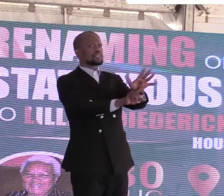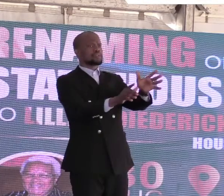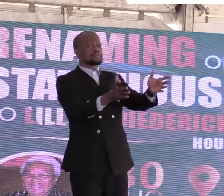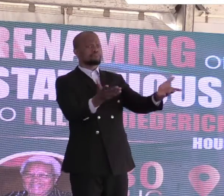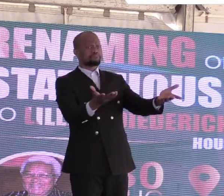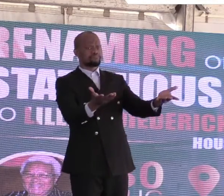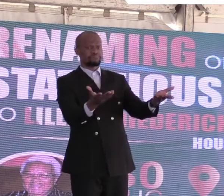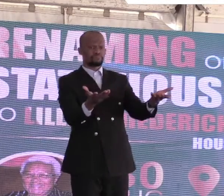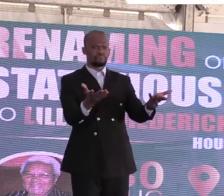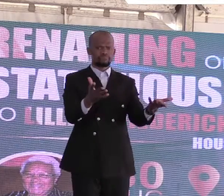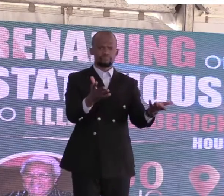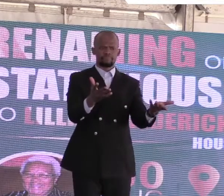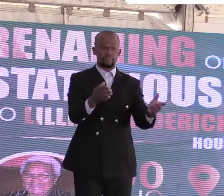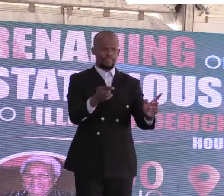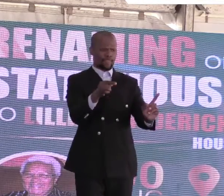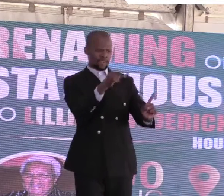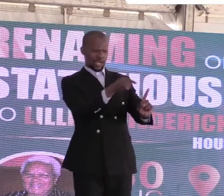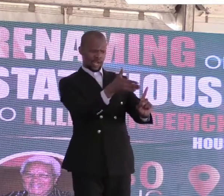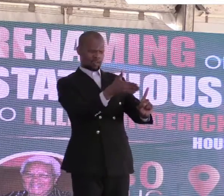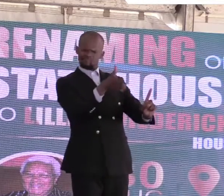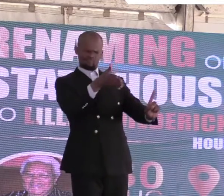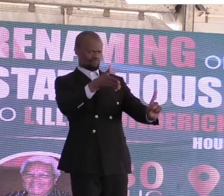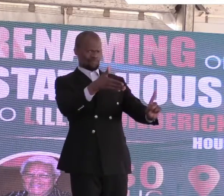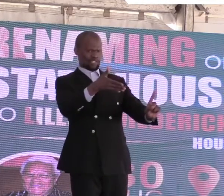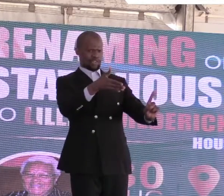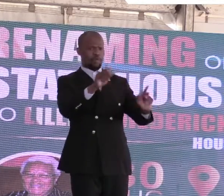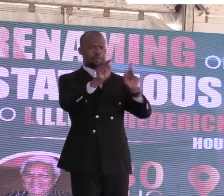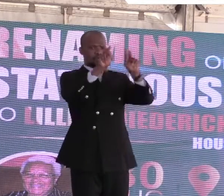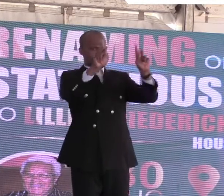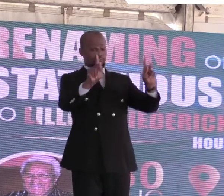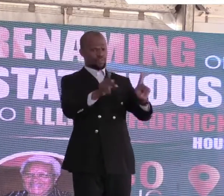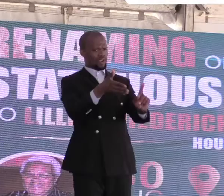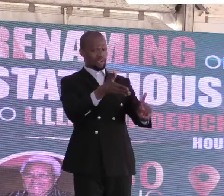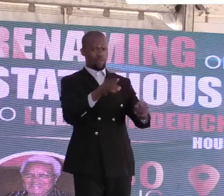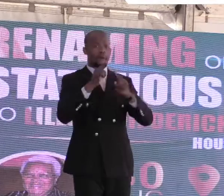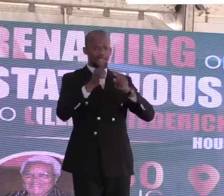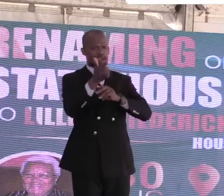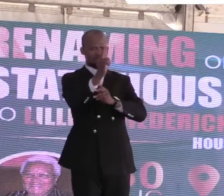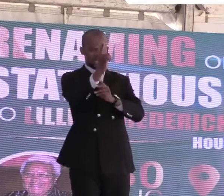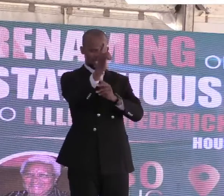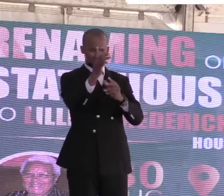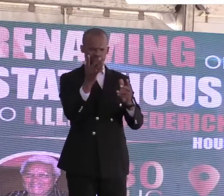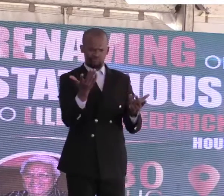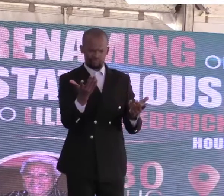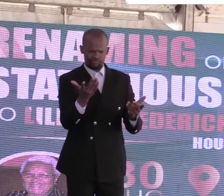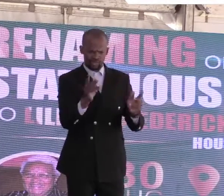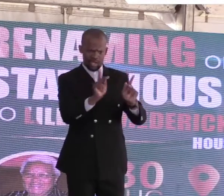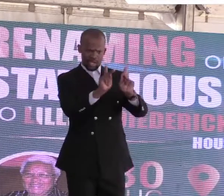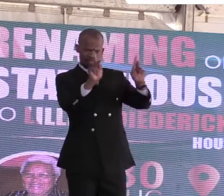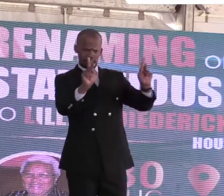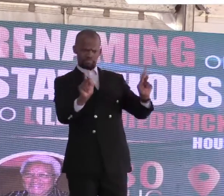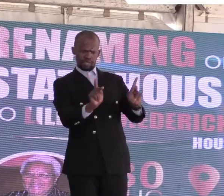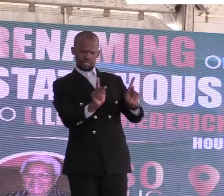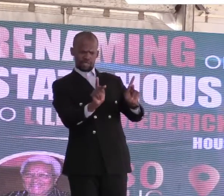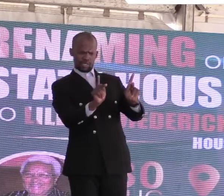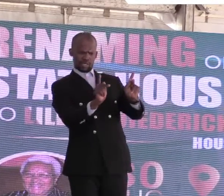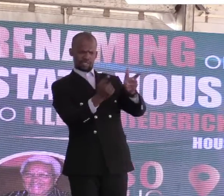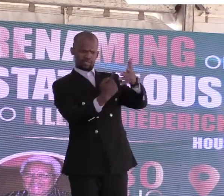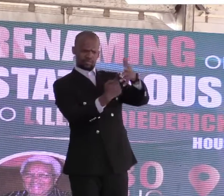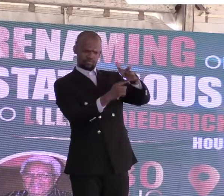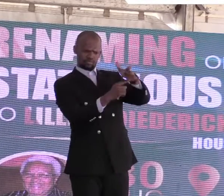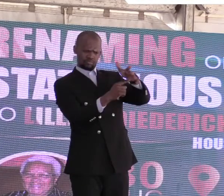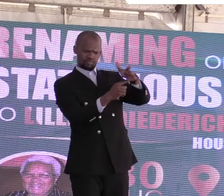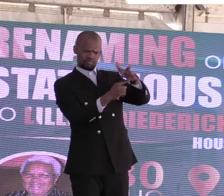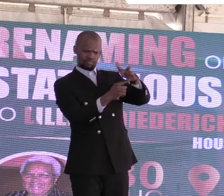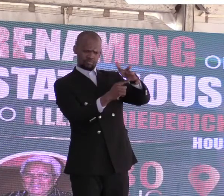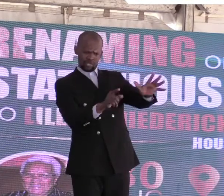certain time, she was not in the picture. But later on, the pictures then surfaced,